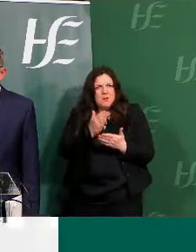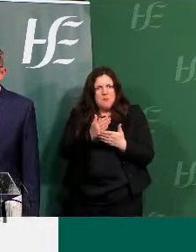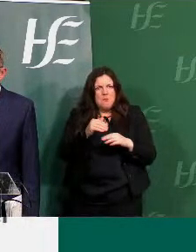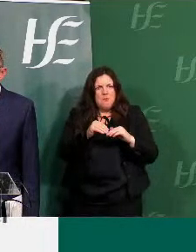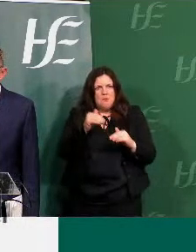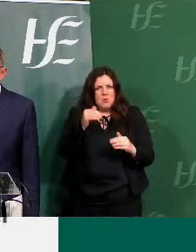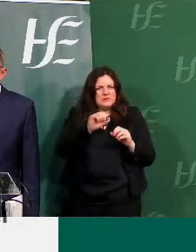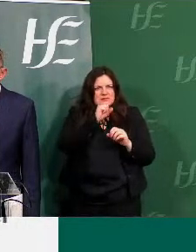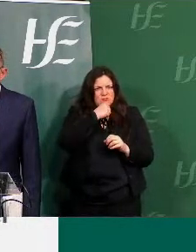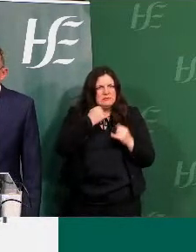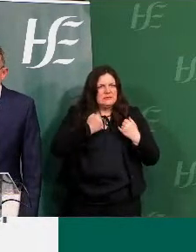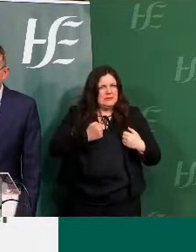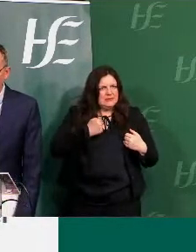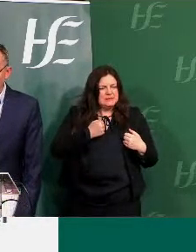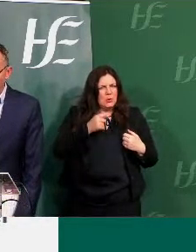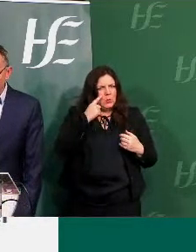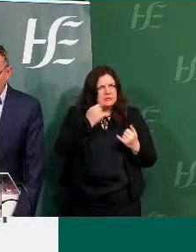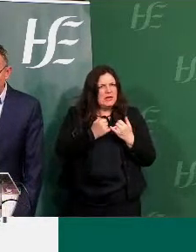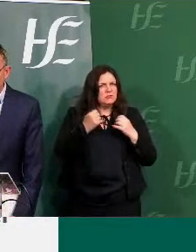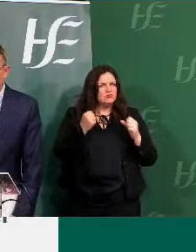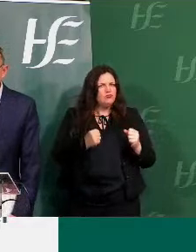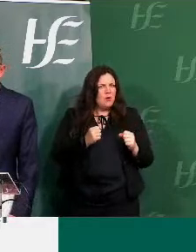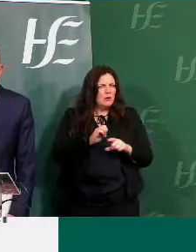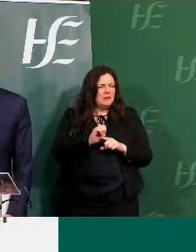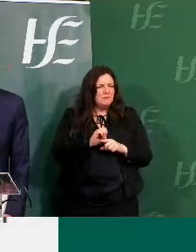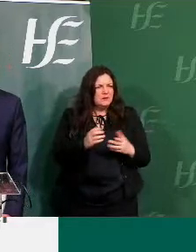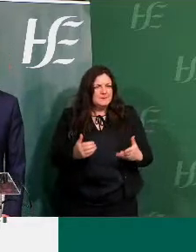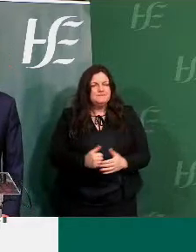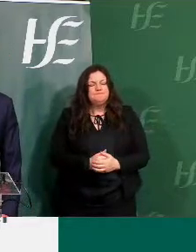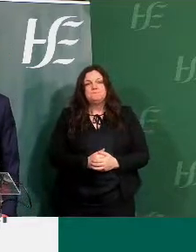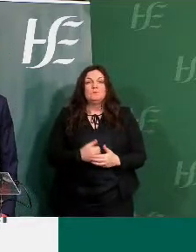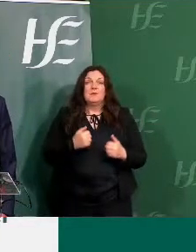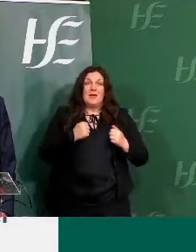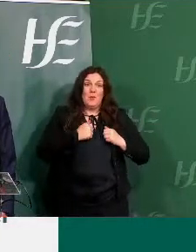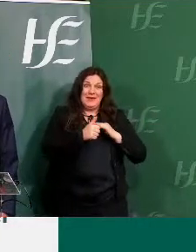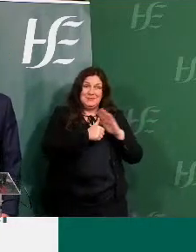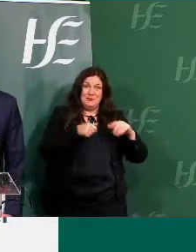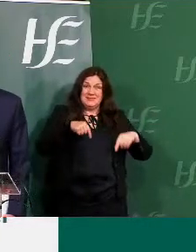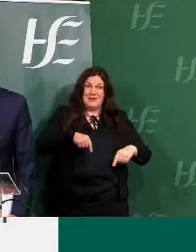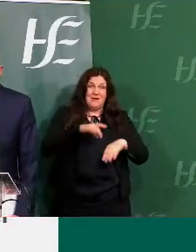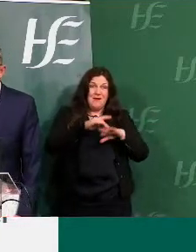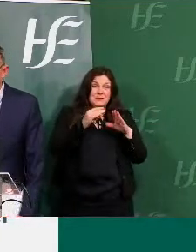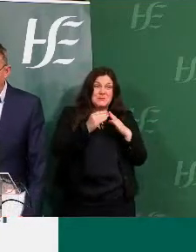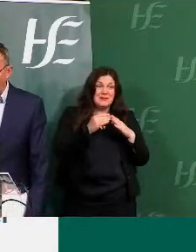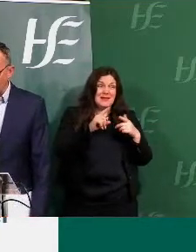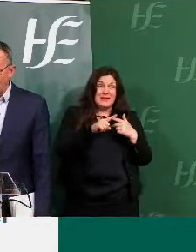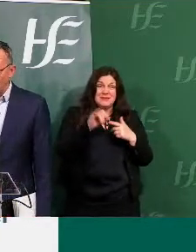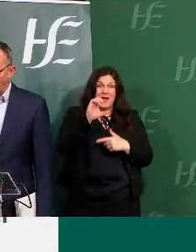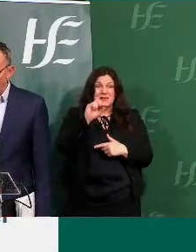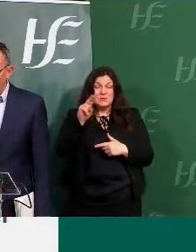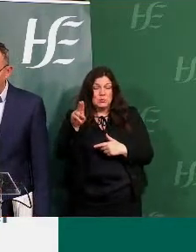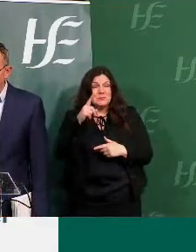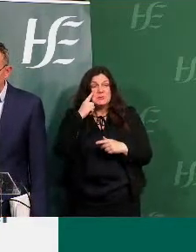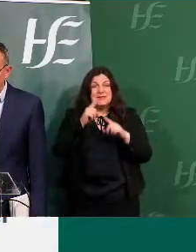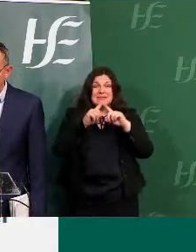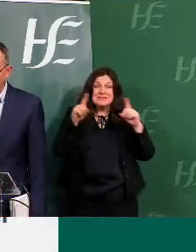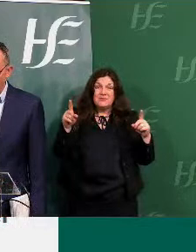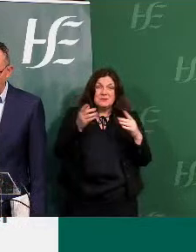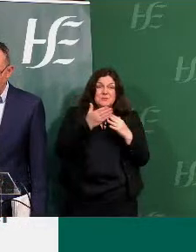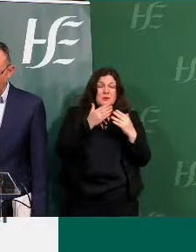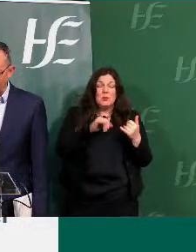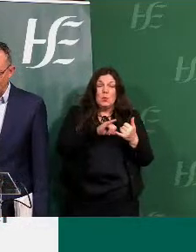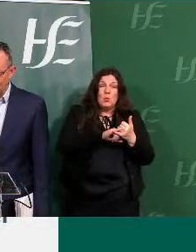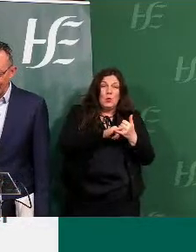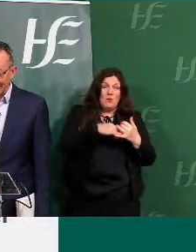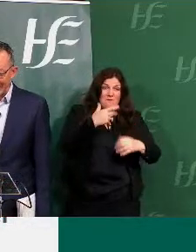some degree robust. Looking at our own experience here, hospitalizations and ICUs, we see that differential between those who are vaccinated and